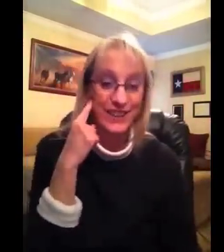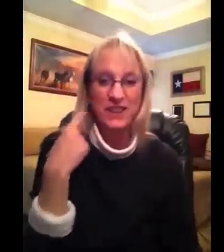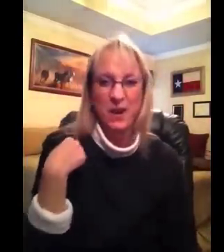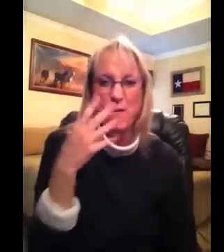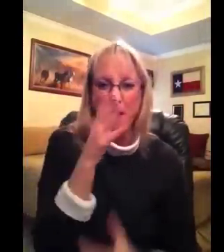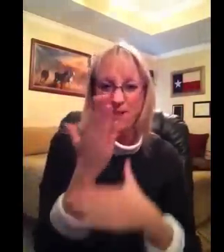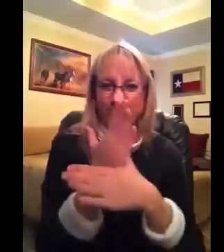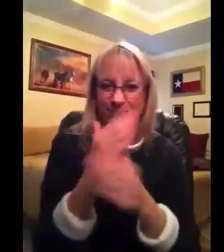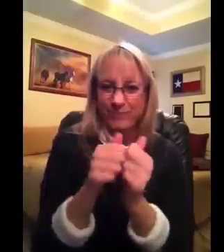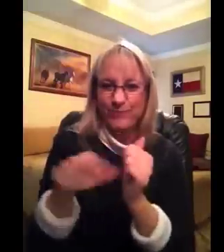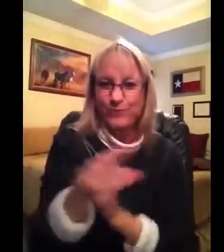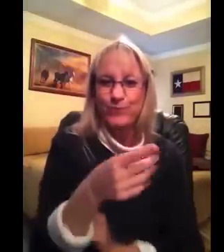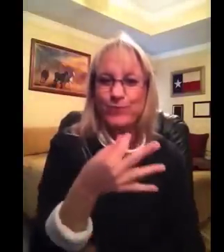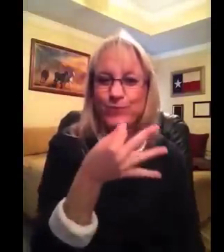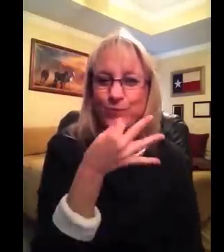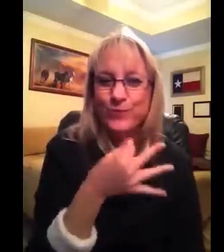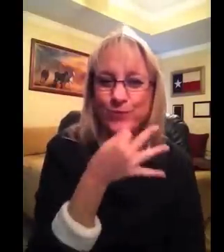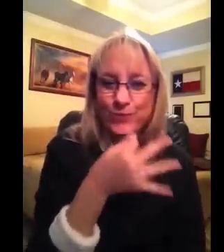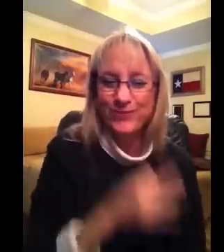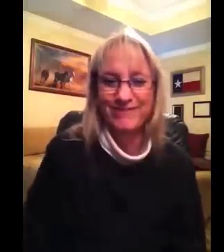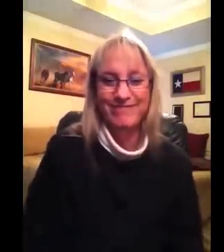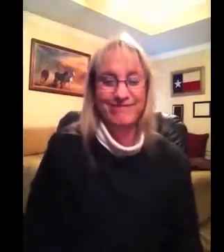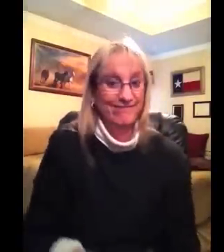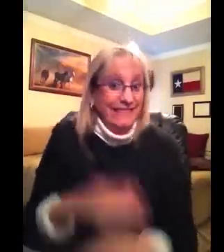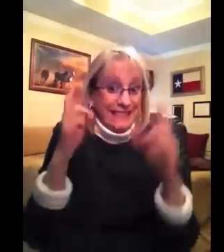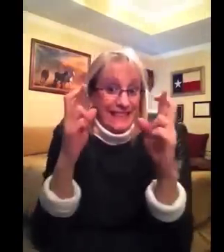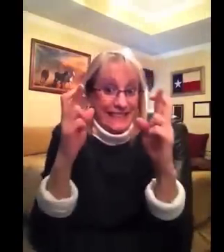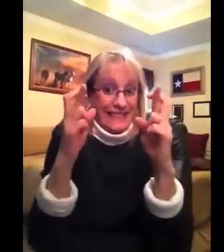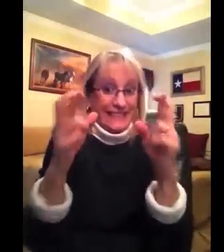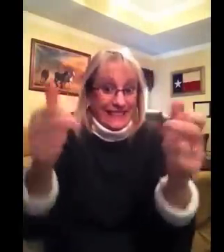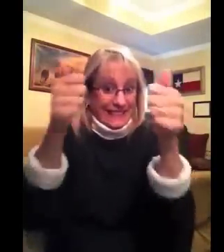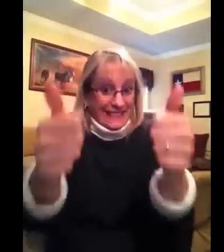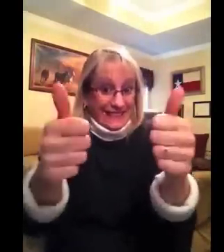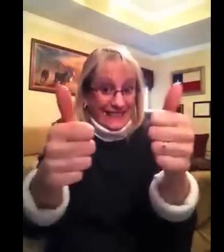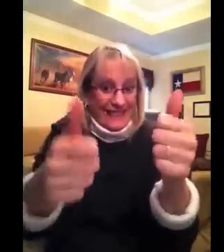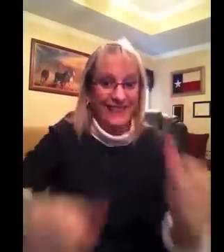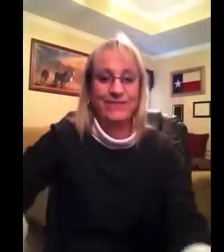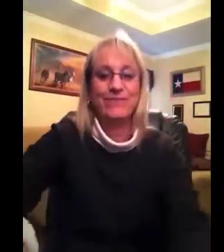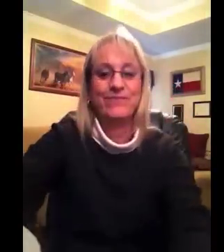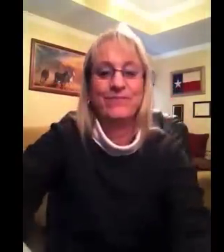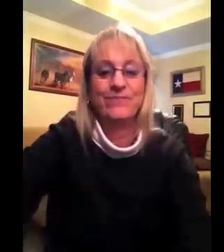soon. Fingers crossed. Stay tuned, folks.